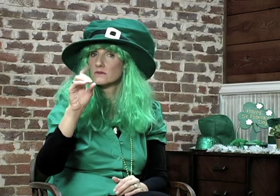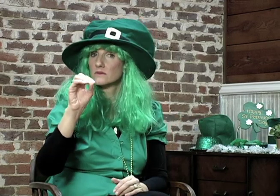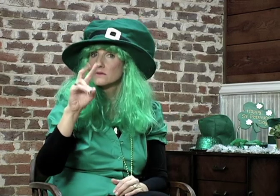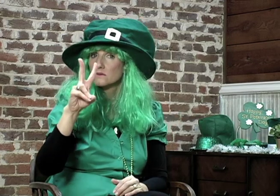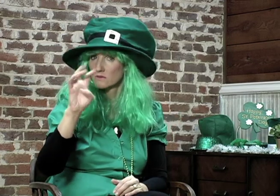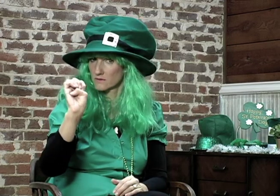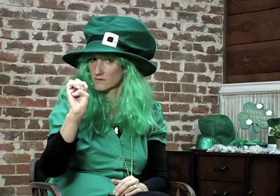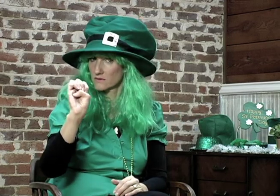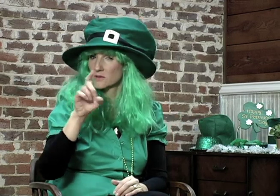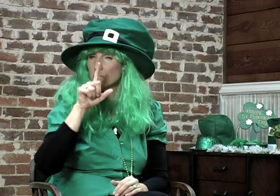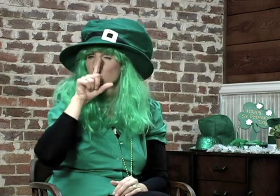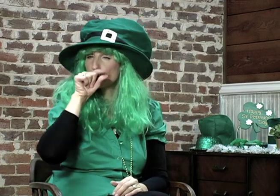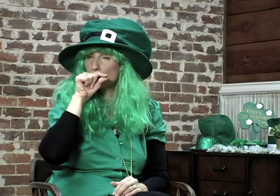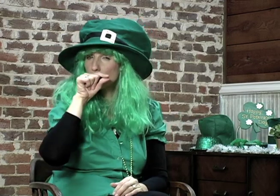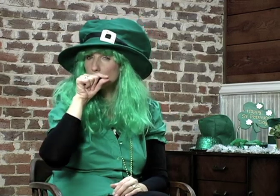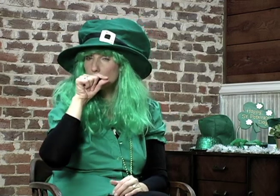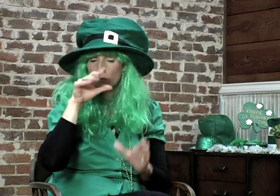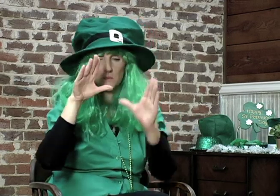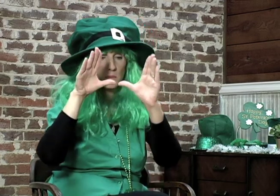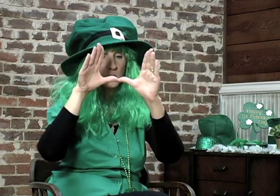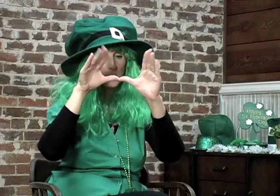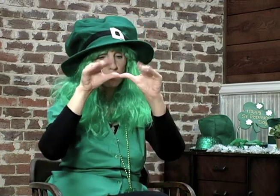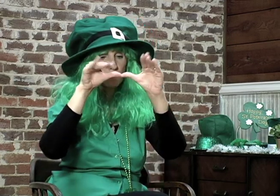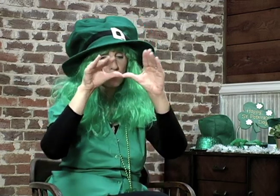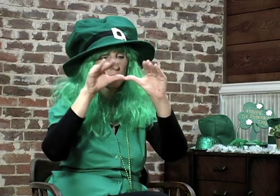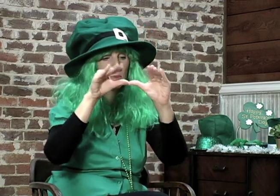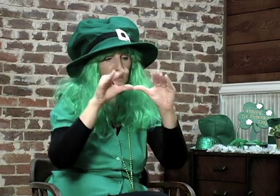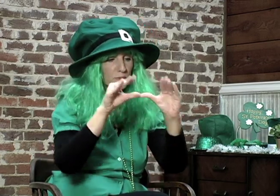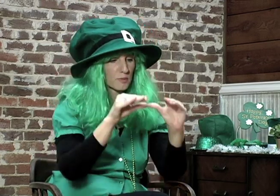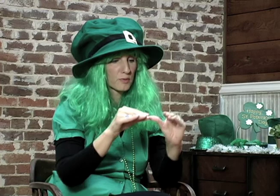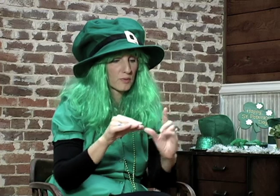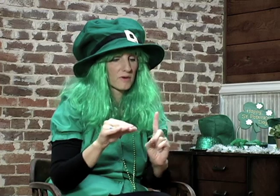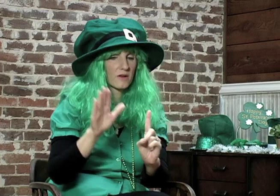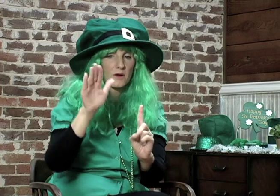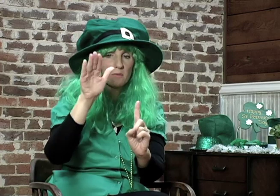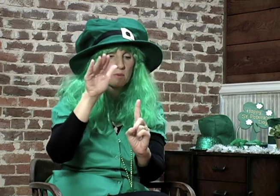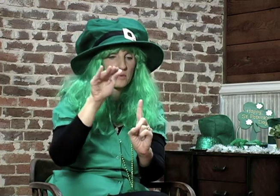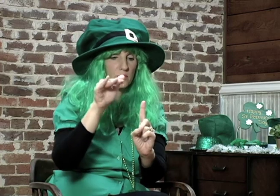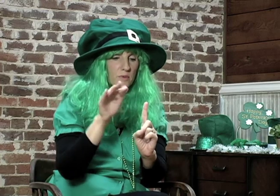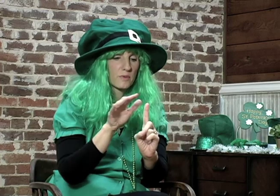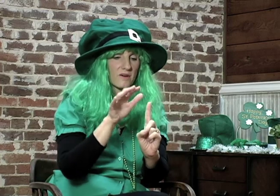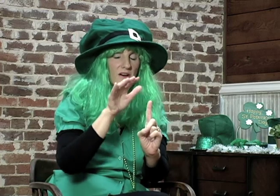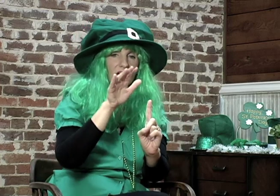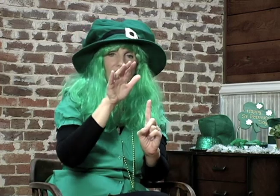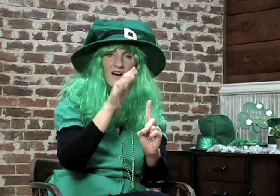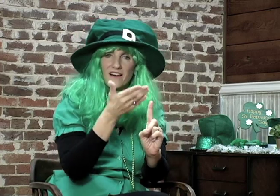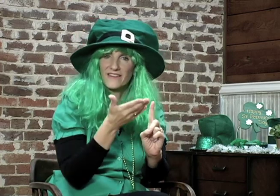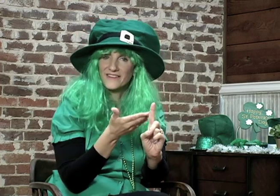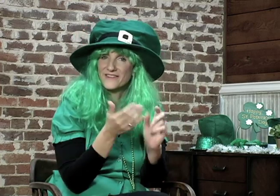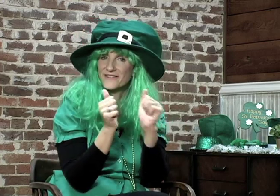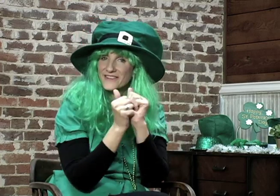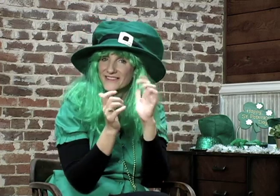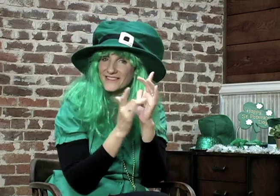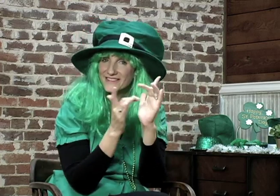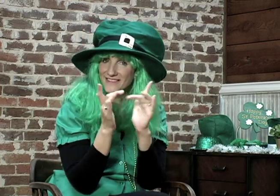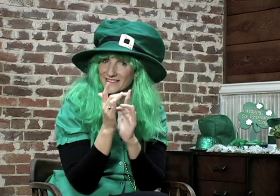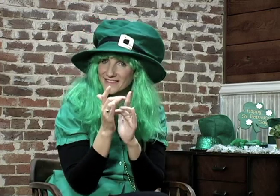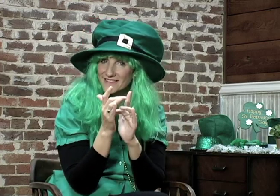dove, that bird, as it came down and lit upon Jesus, that was the